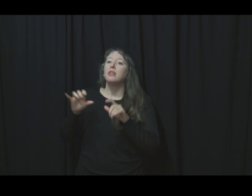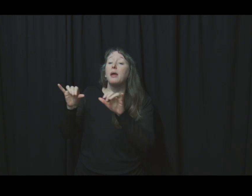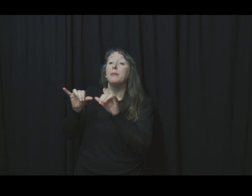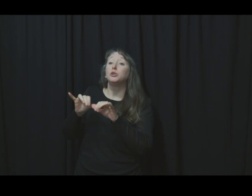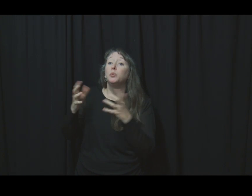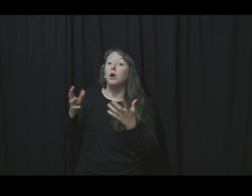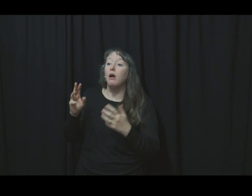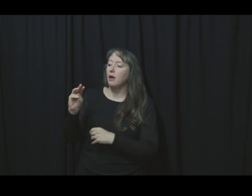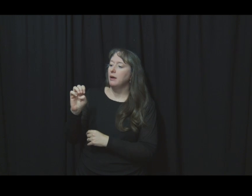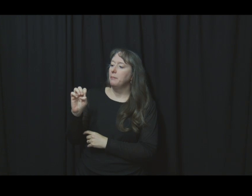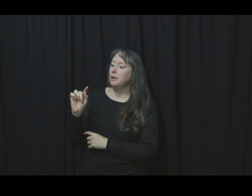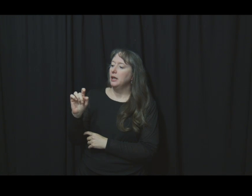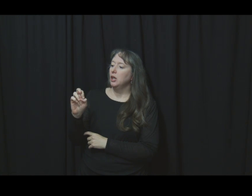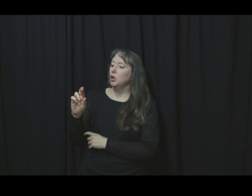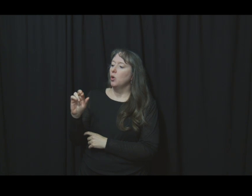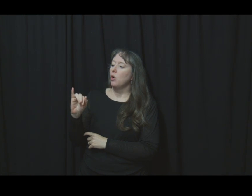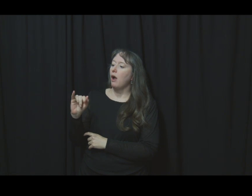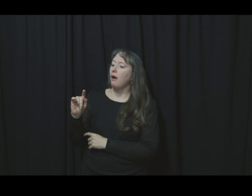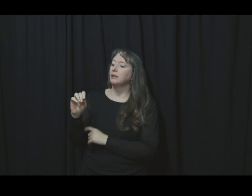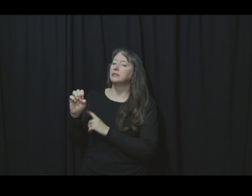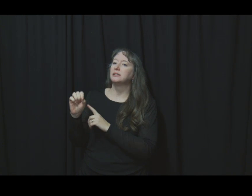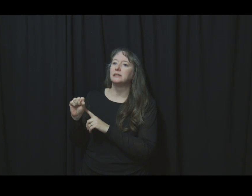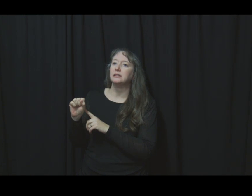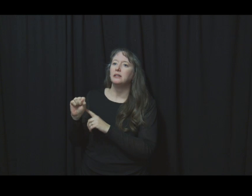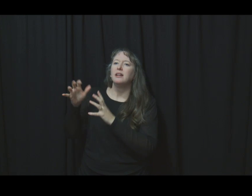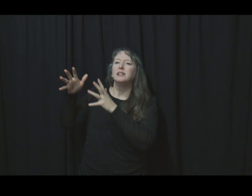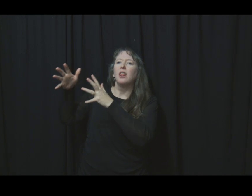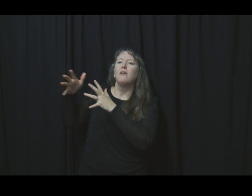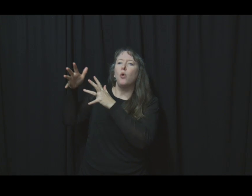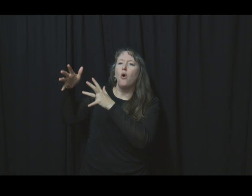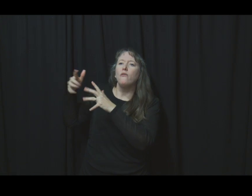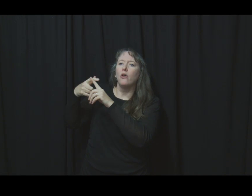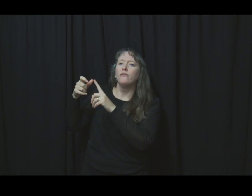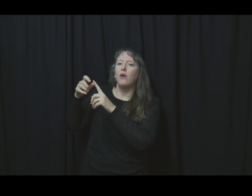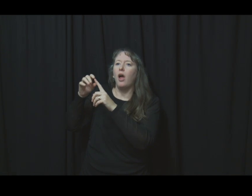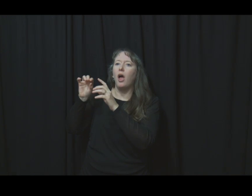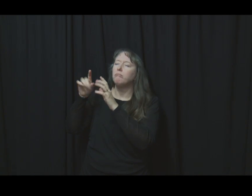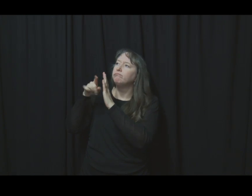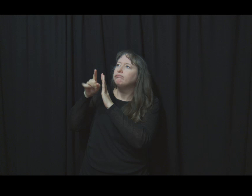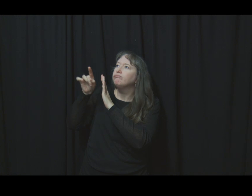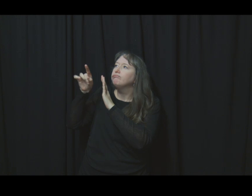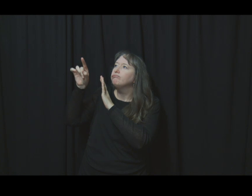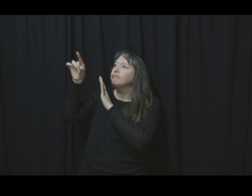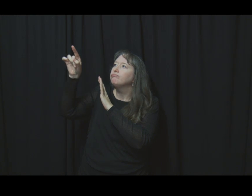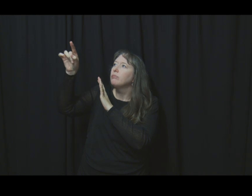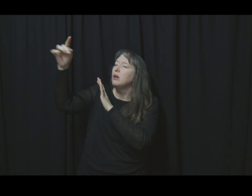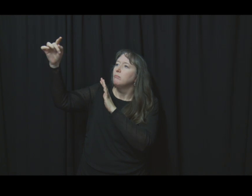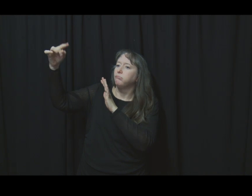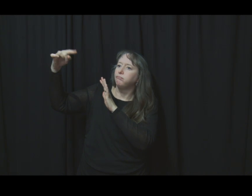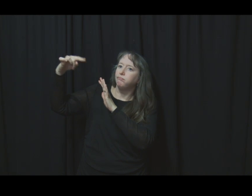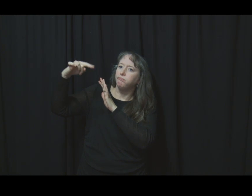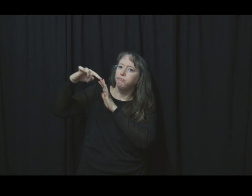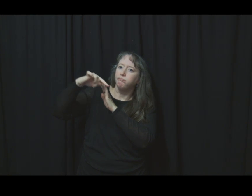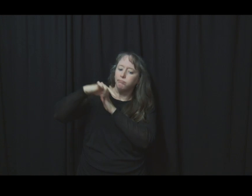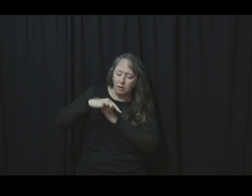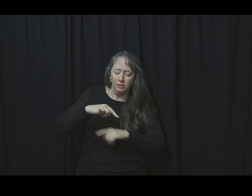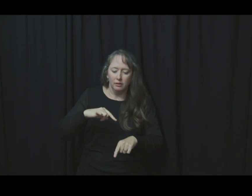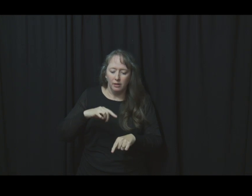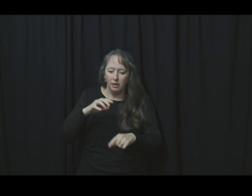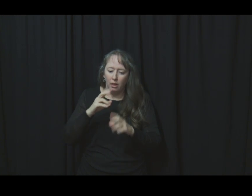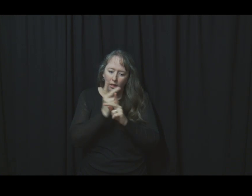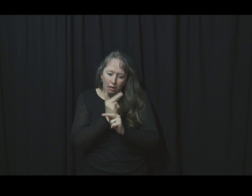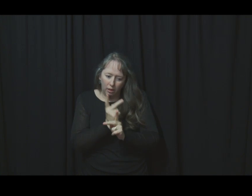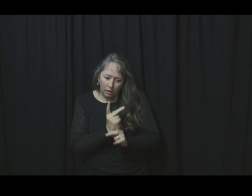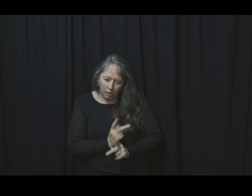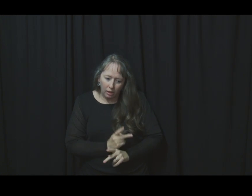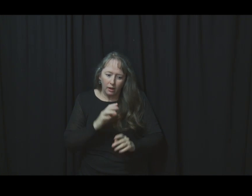from the formation of the solar system, that's where that comes from. People think they dated rocks on the Earth to get the 4.5 billion years. That's just not true. And the other point that I